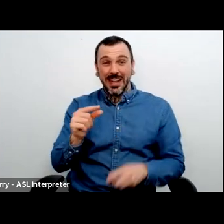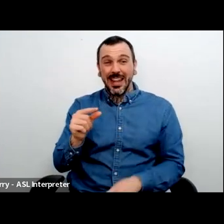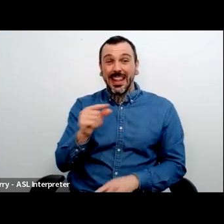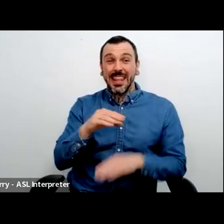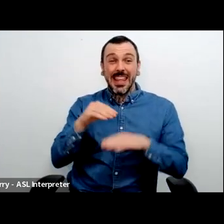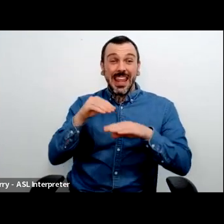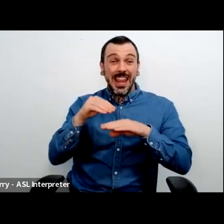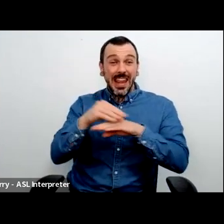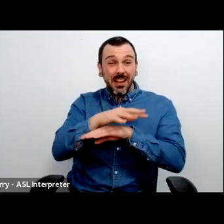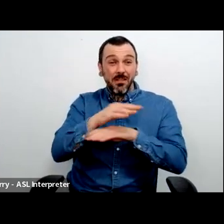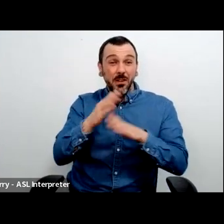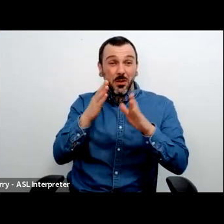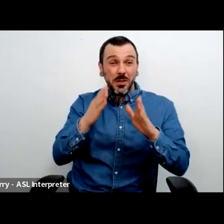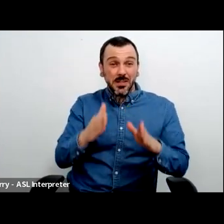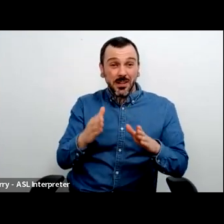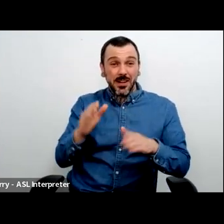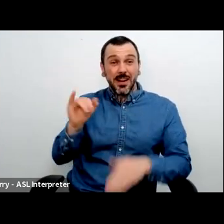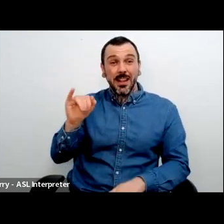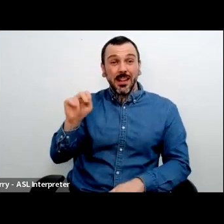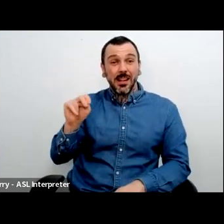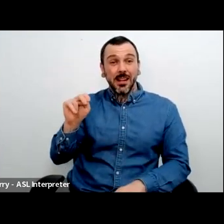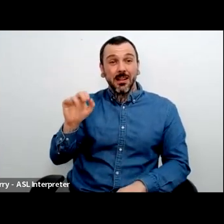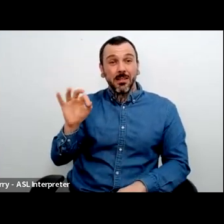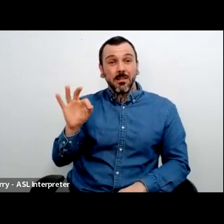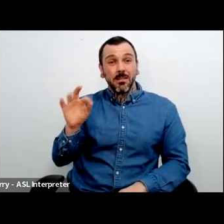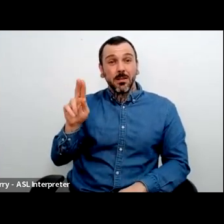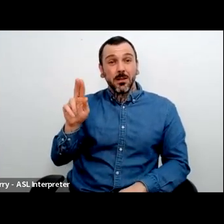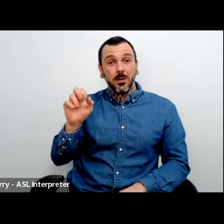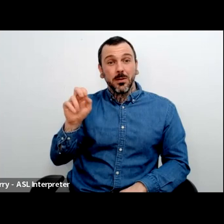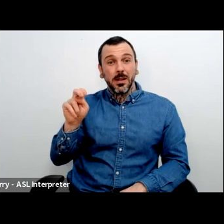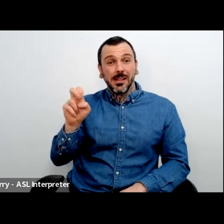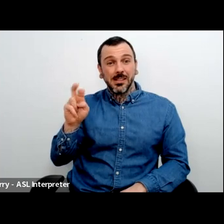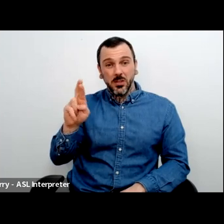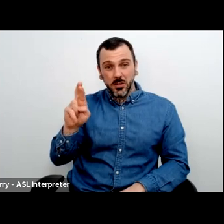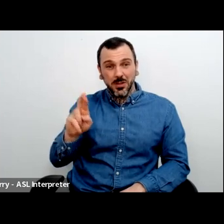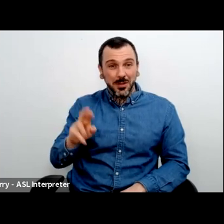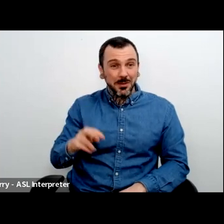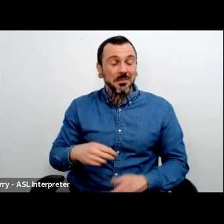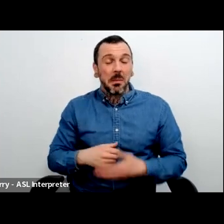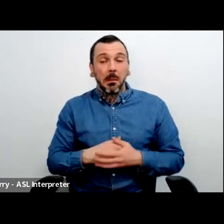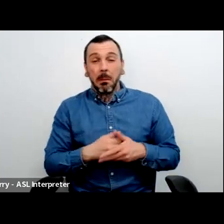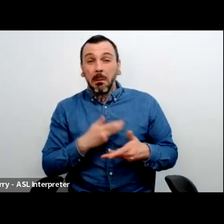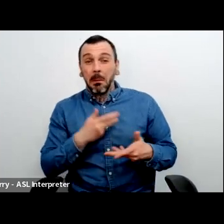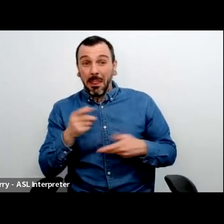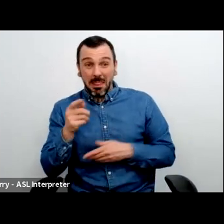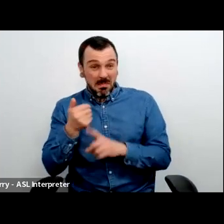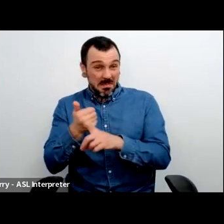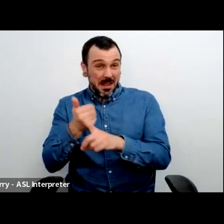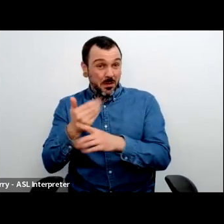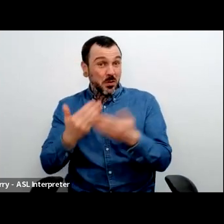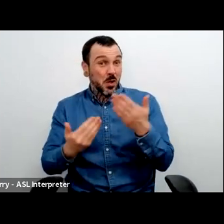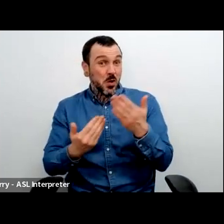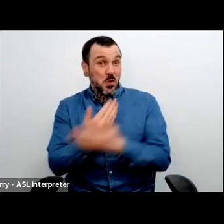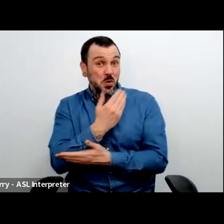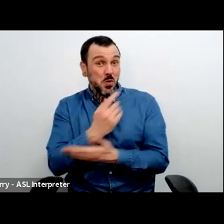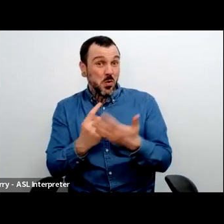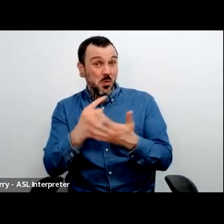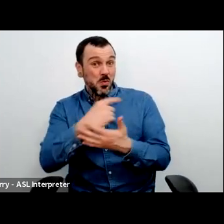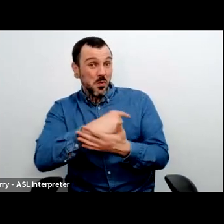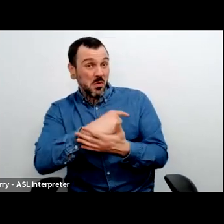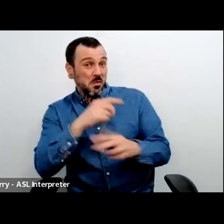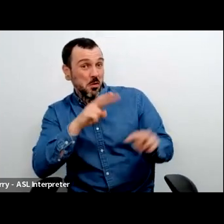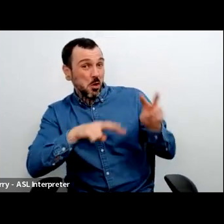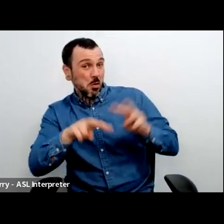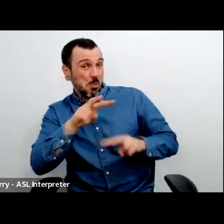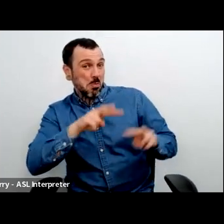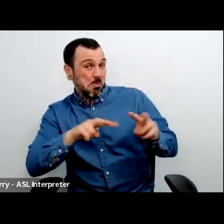it. Influencers have become maybe perhaps the new reviewers, and engaging with